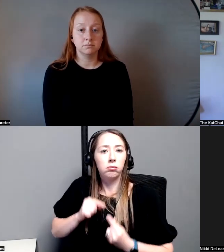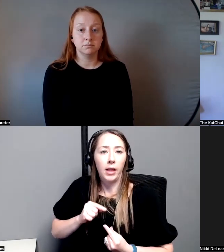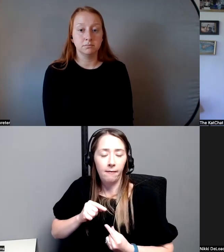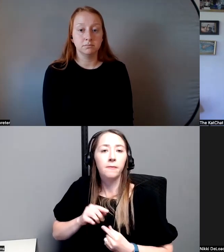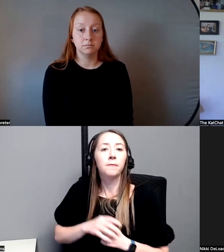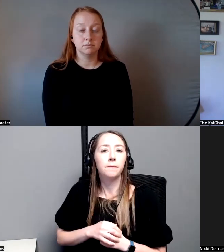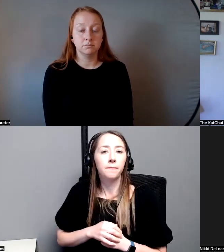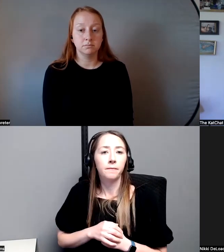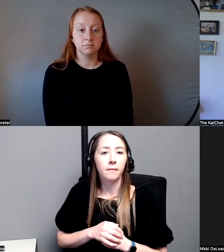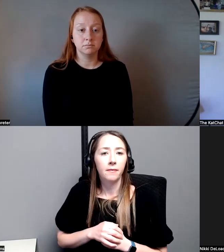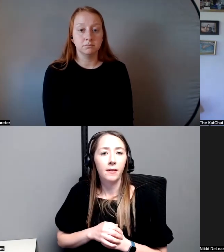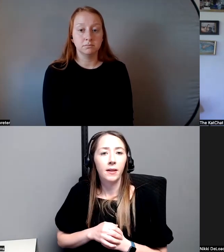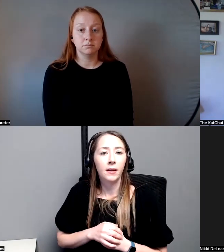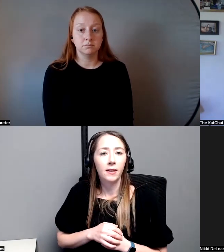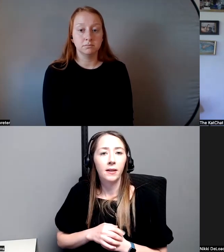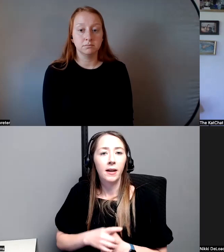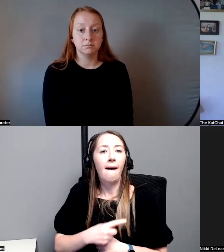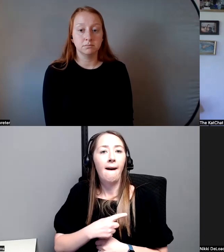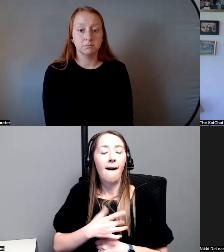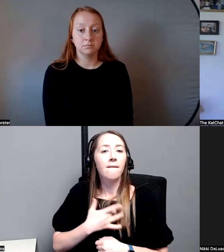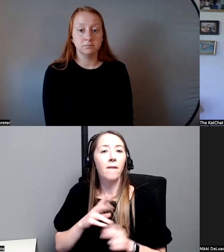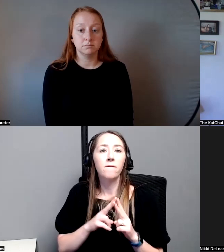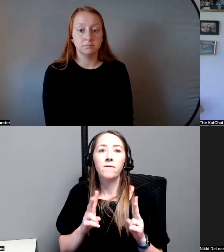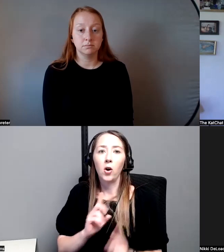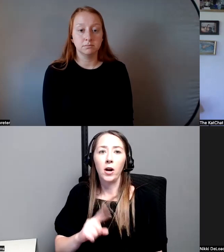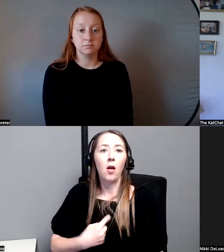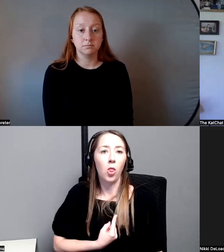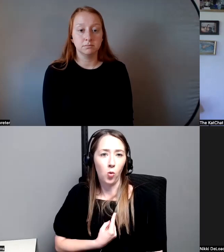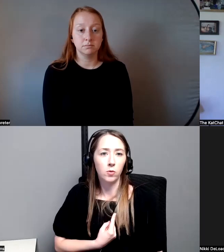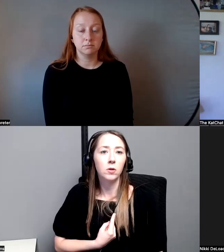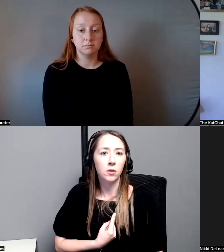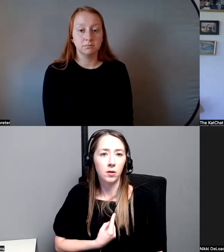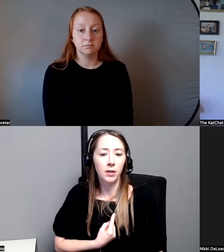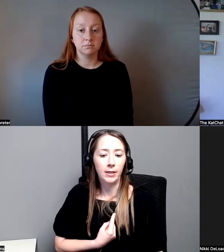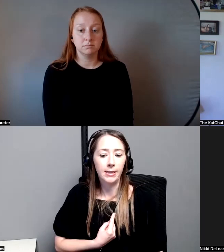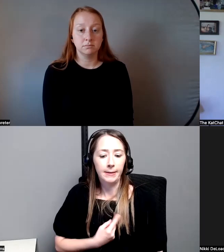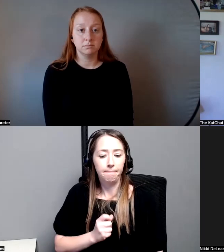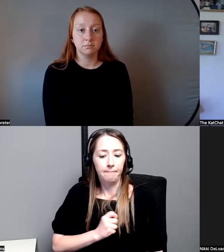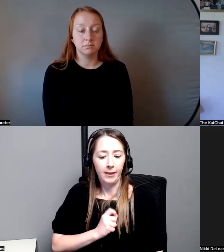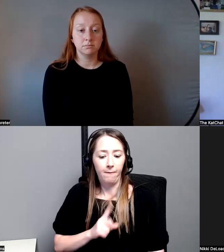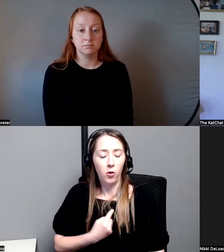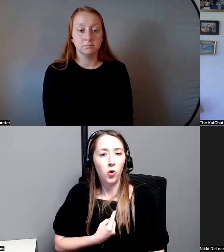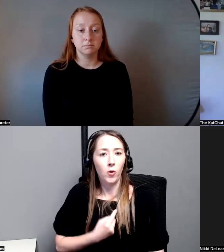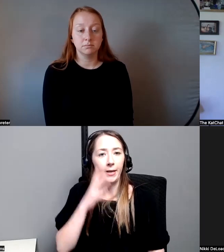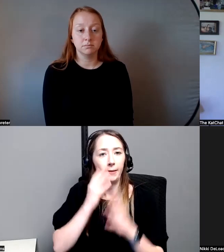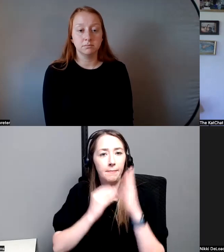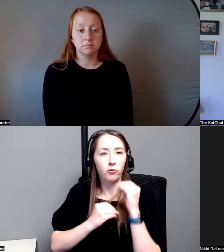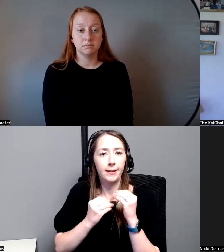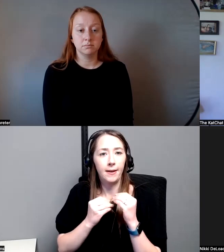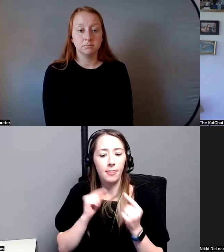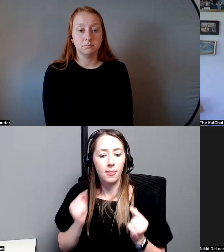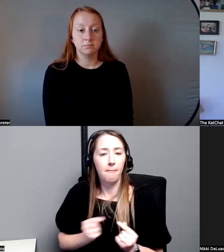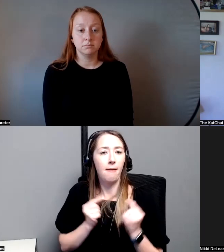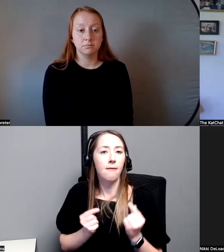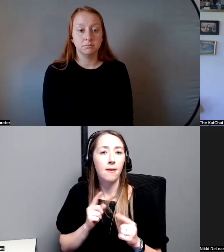know, I felt very, very alone in that pain. Um, but